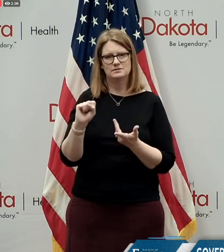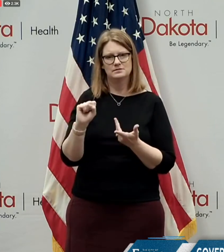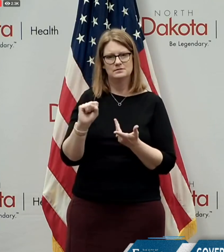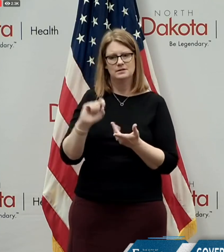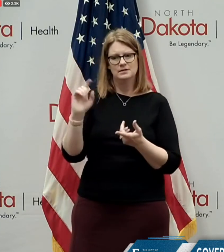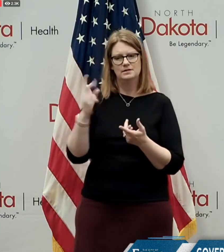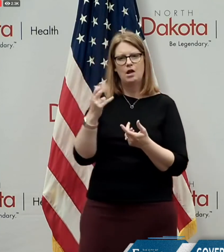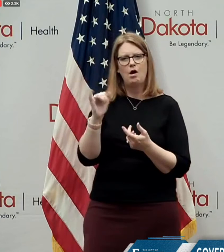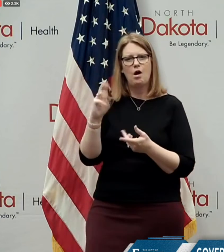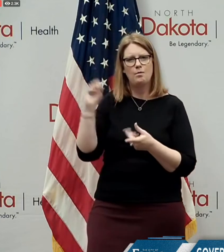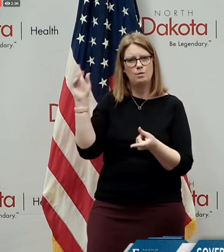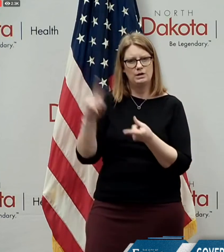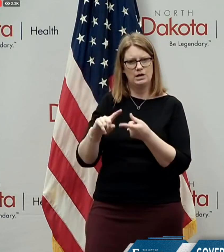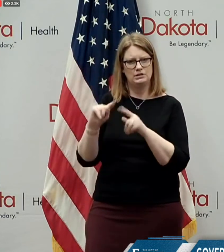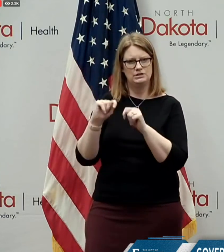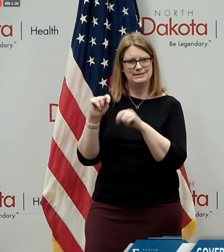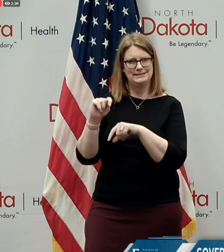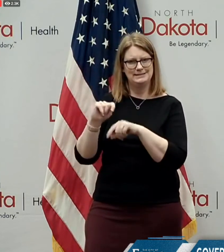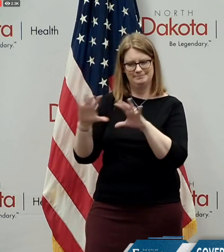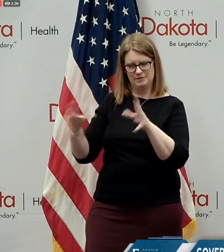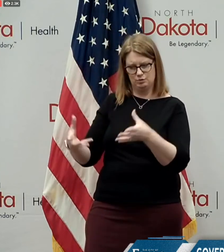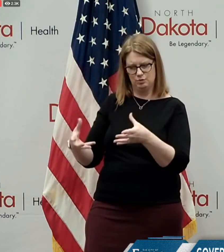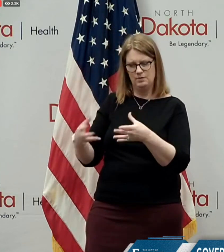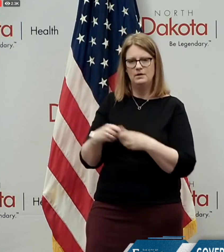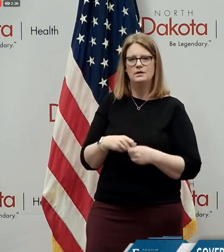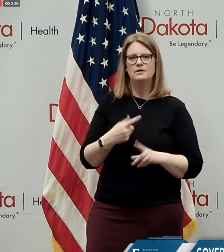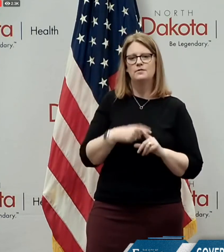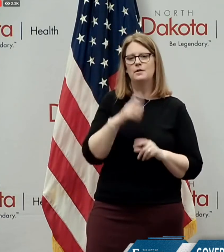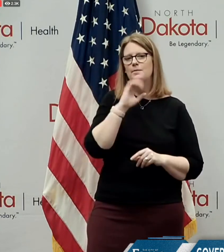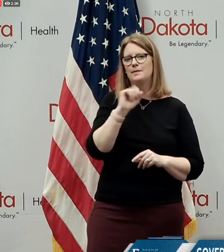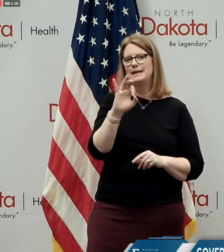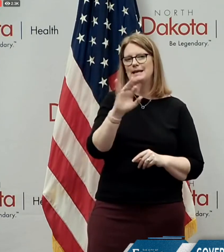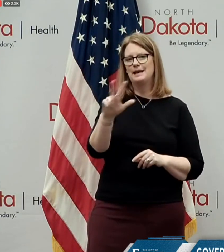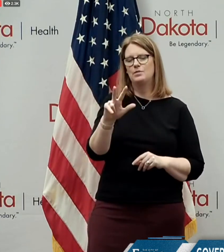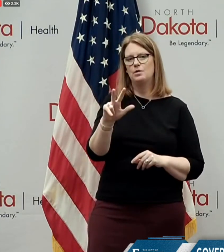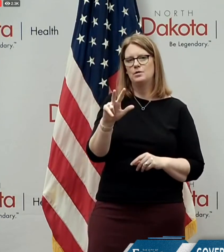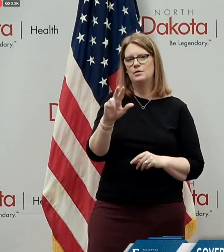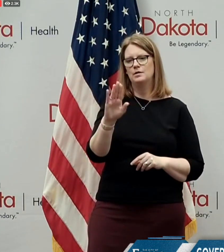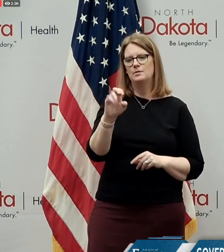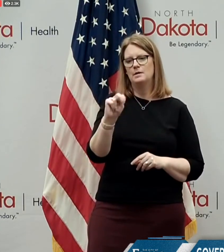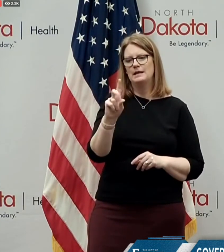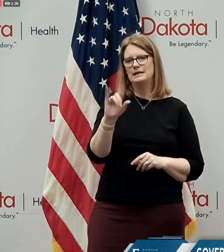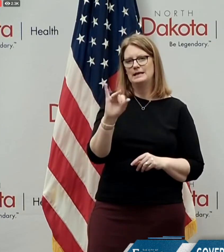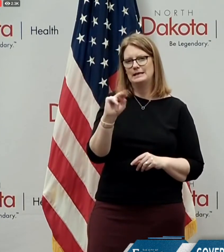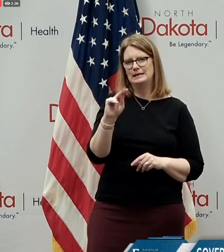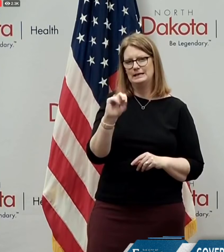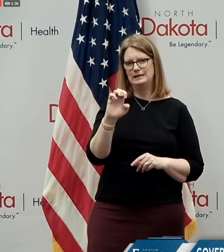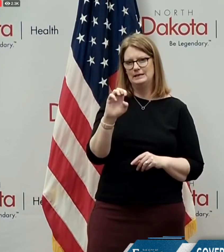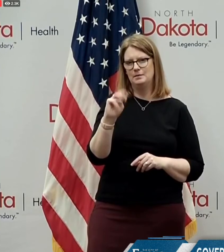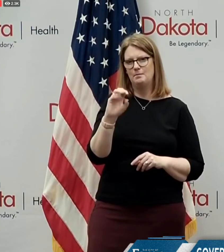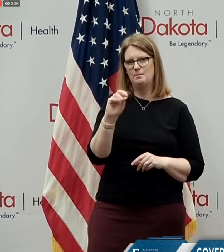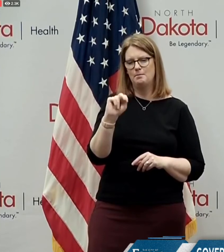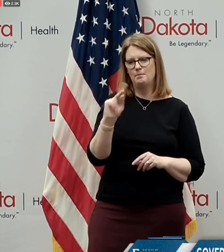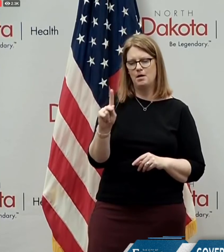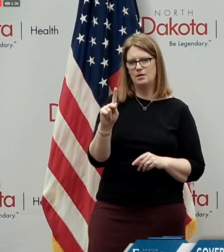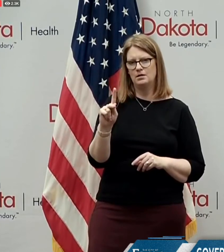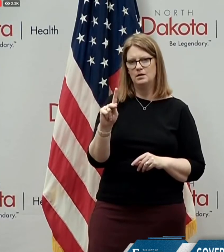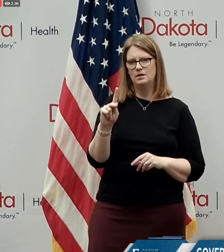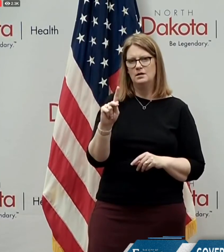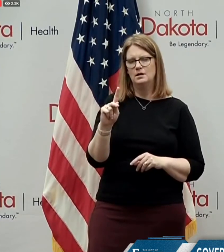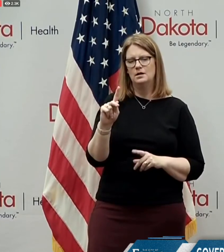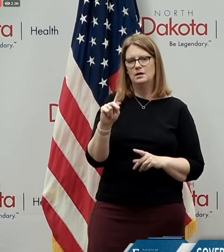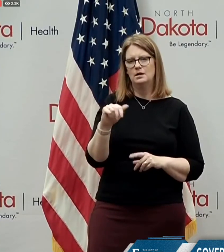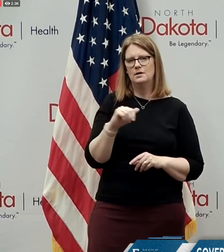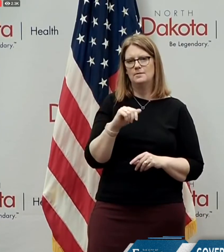of North Dakota with a quote. And this comes from 93-year-old Benedictine monk David Stendal Rast, and he